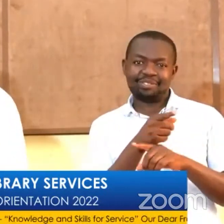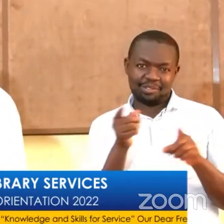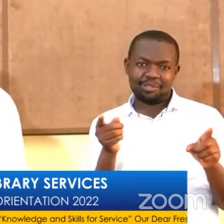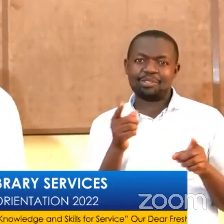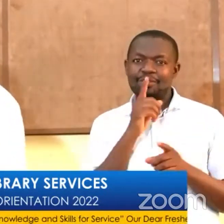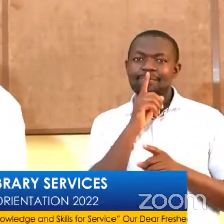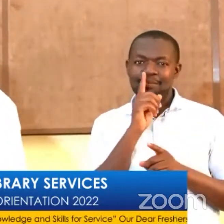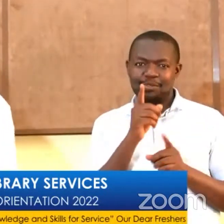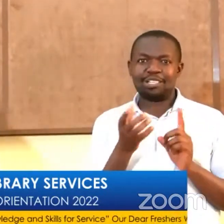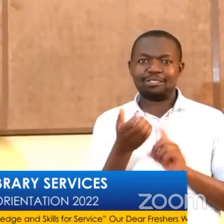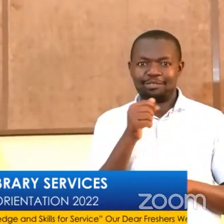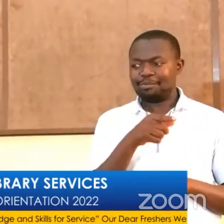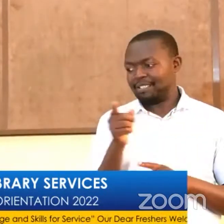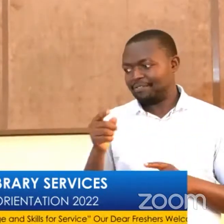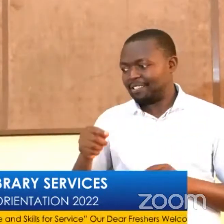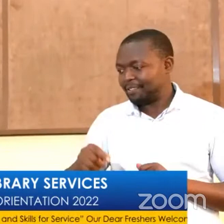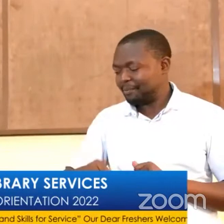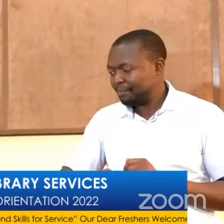sure.